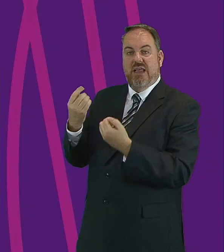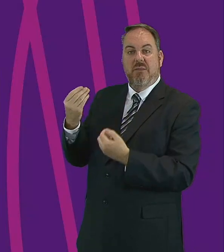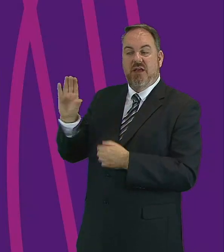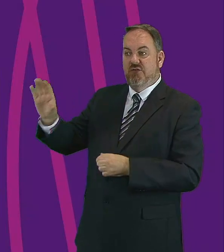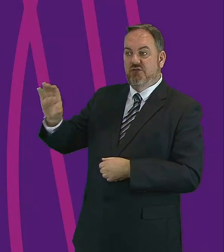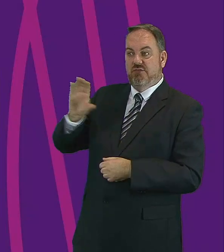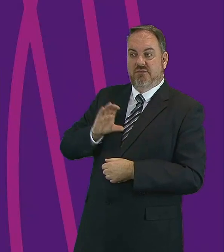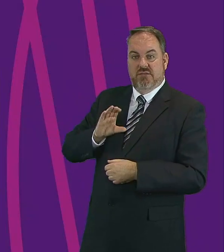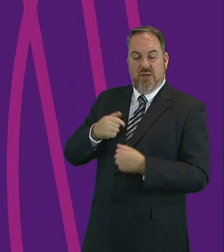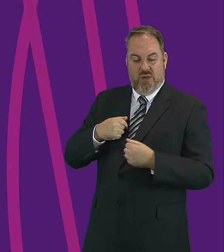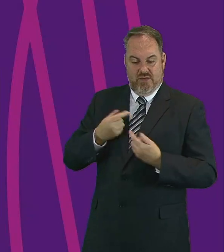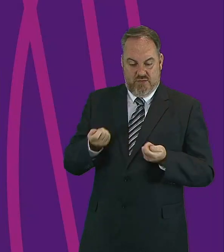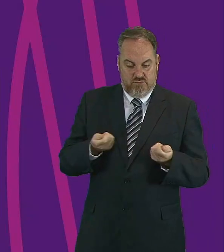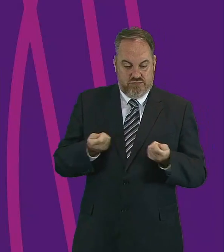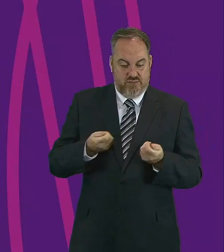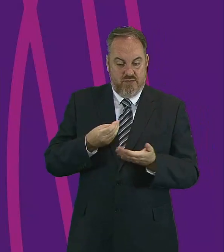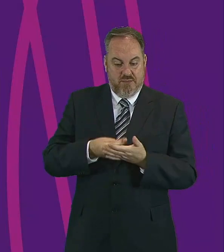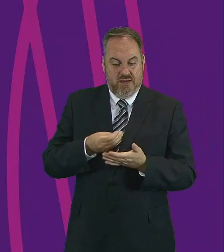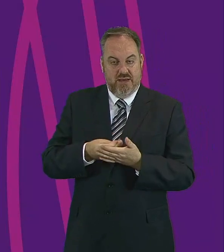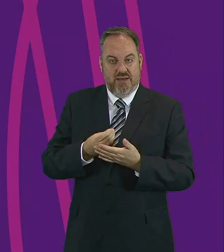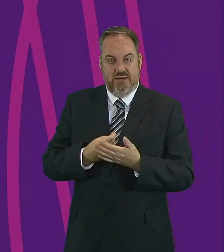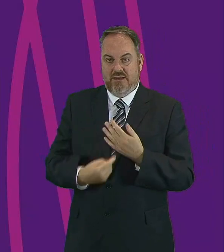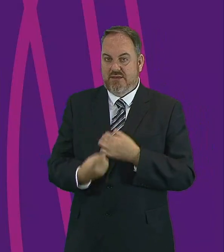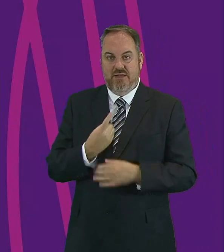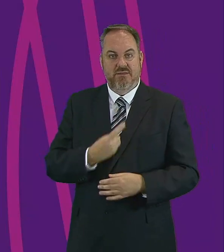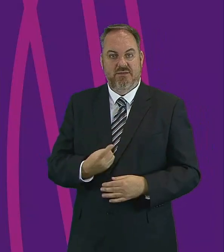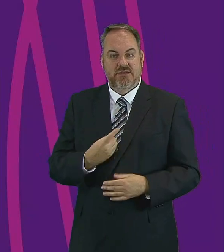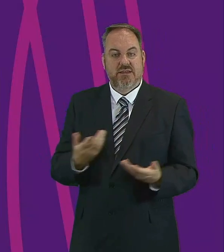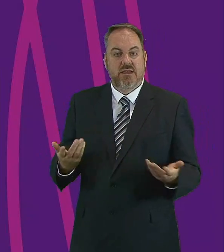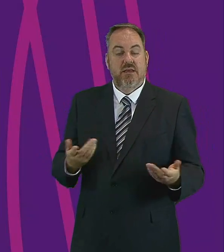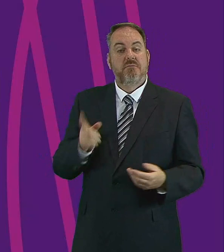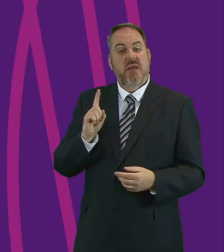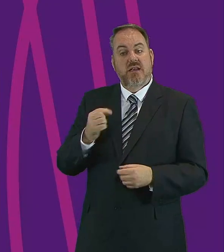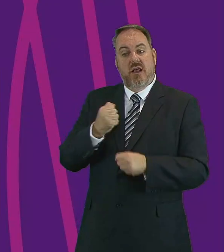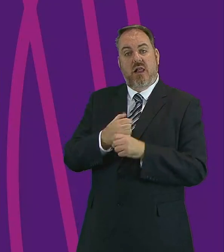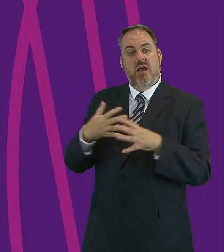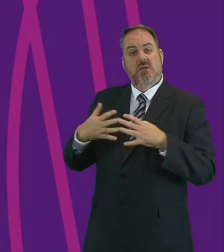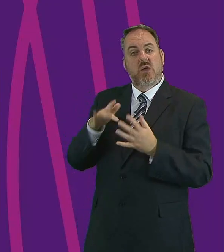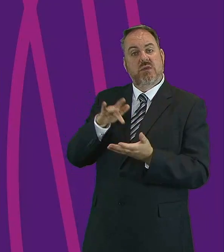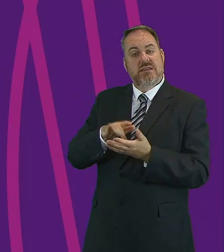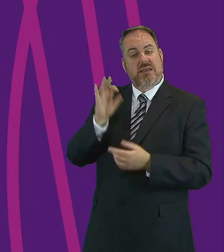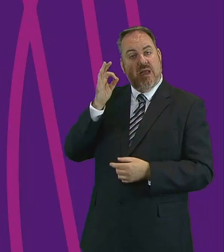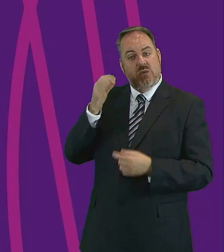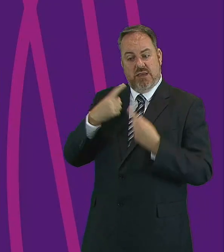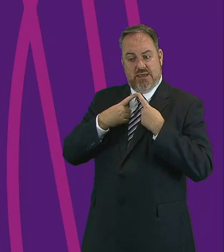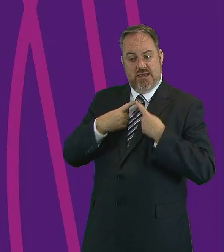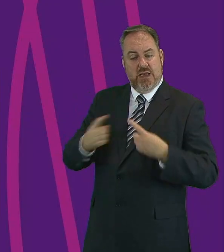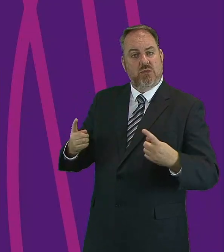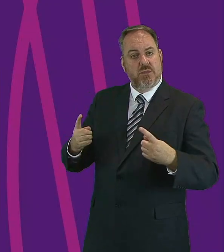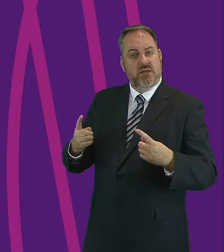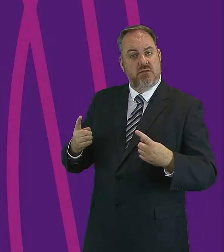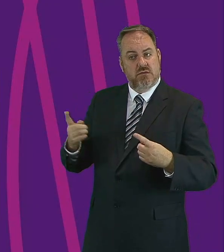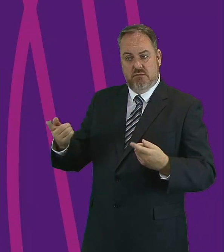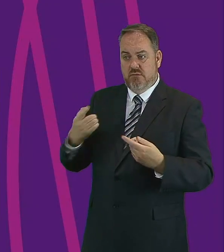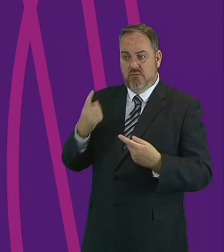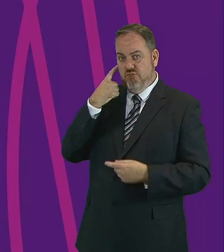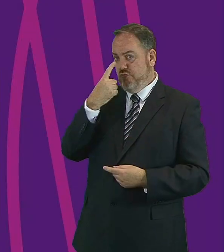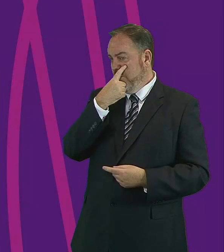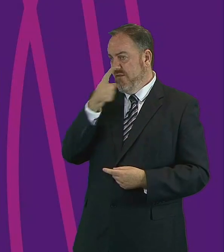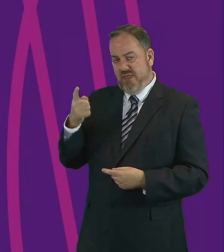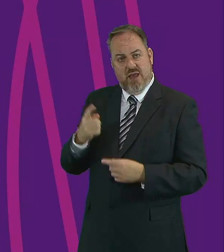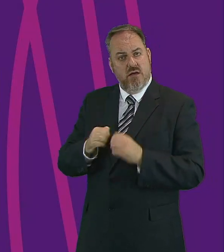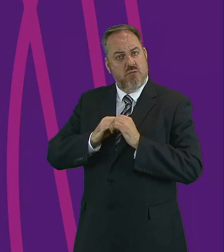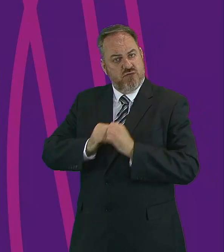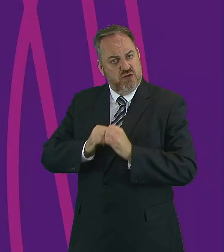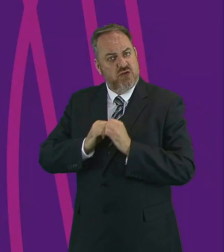actually the decision and the announcement from Glasgow City Council this morning is a recognition of the importance of these services, and I think a very